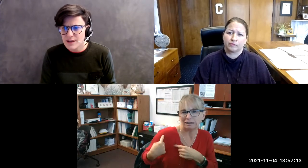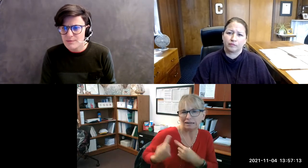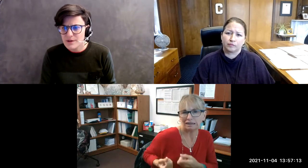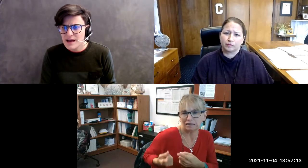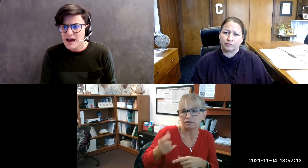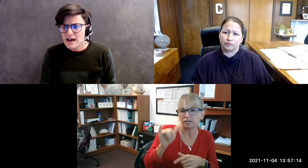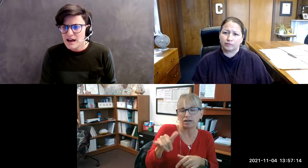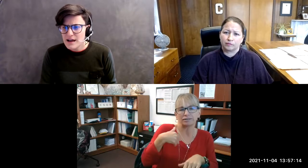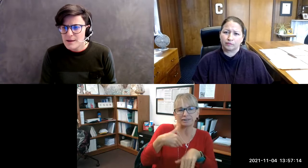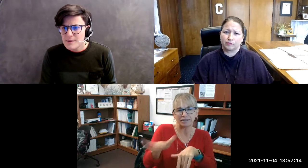them.